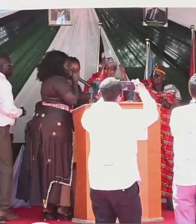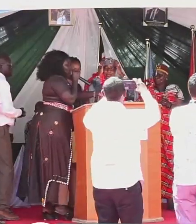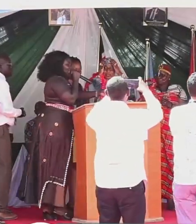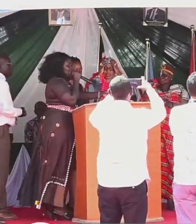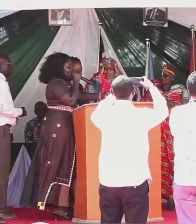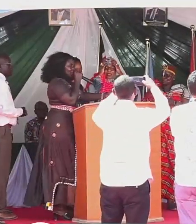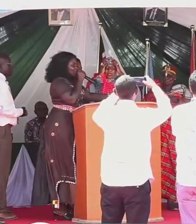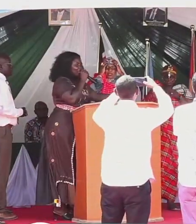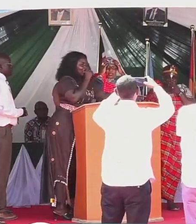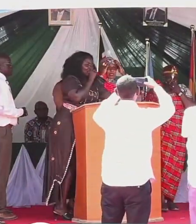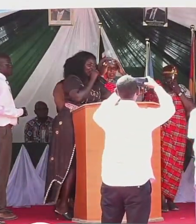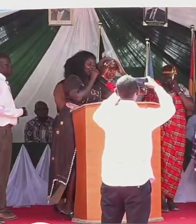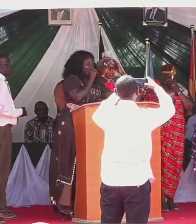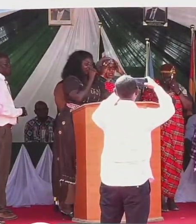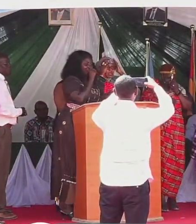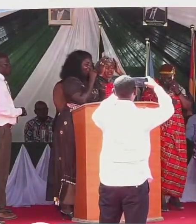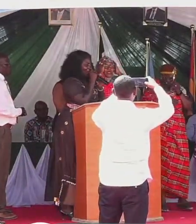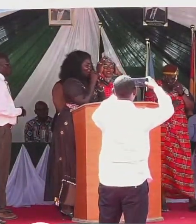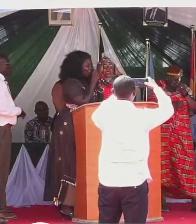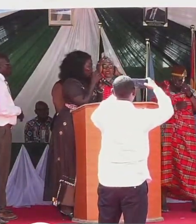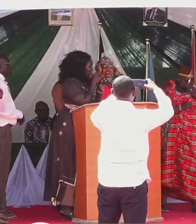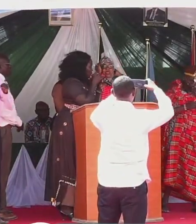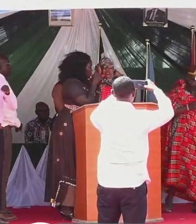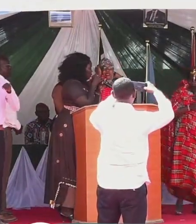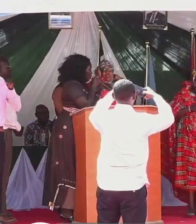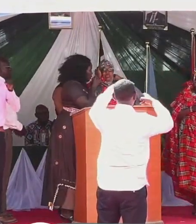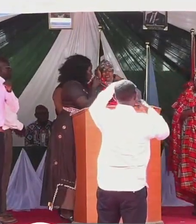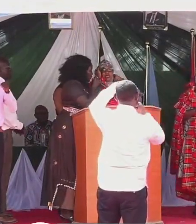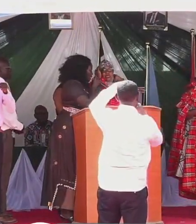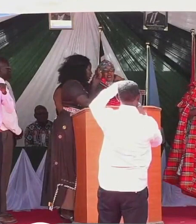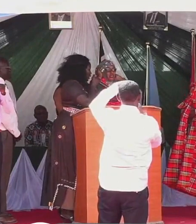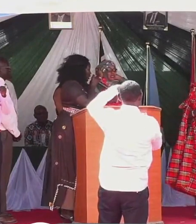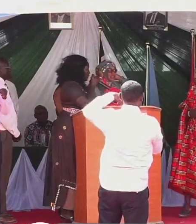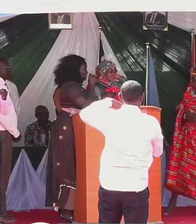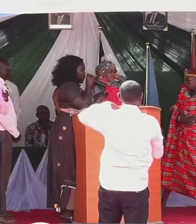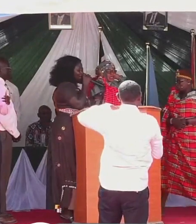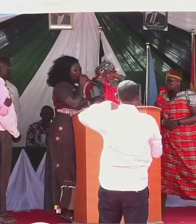Clara, there is one special one we want to do.